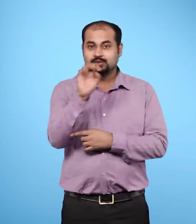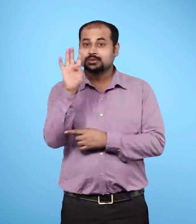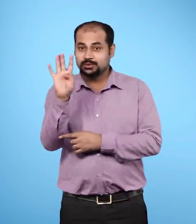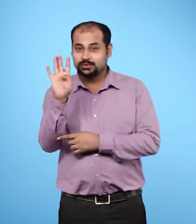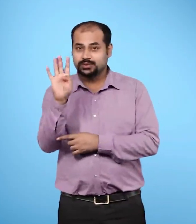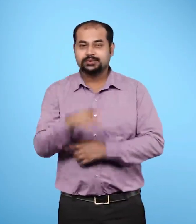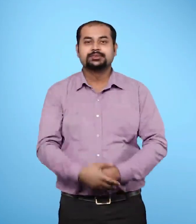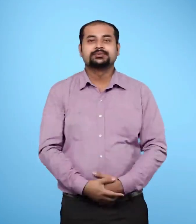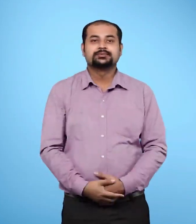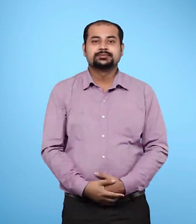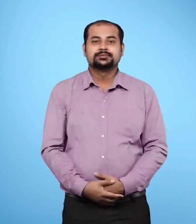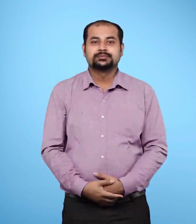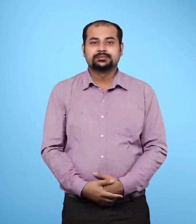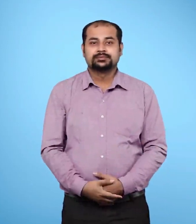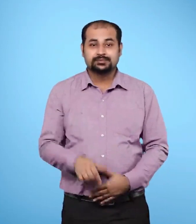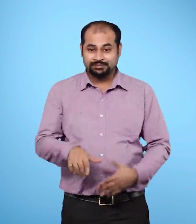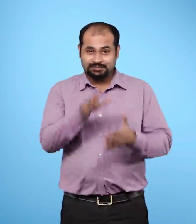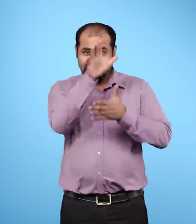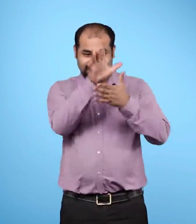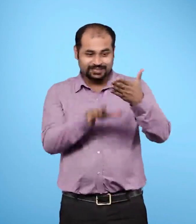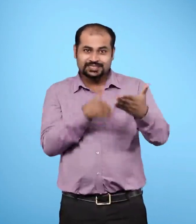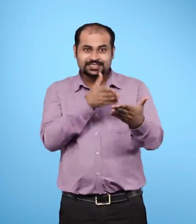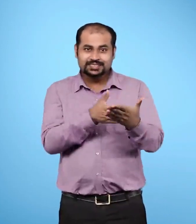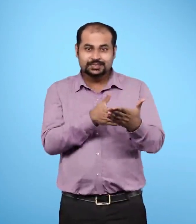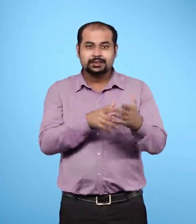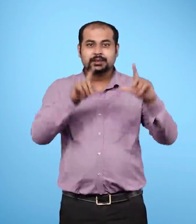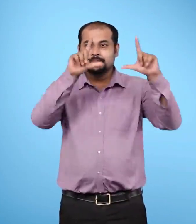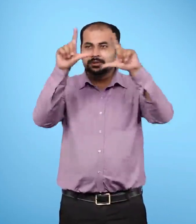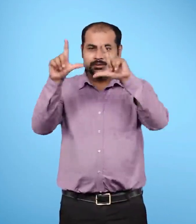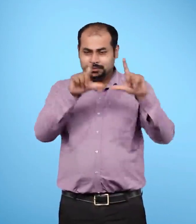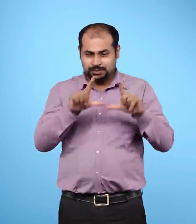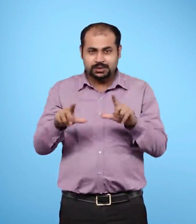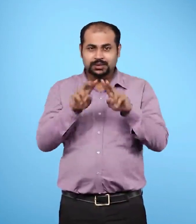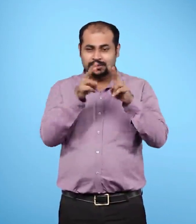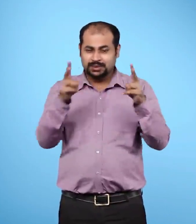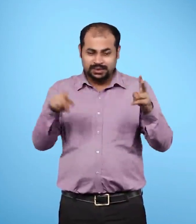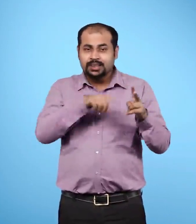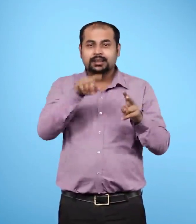104. This page has a picture of a rabbit,